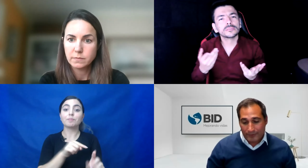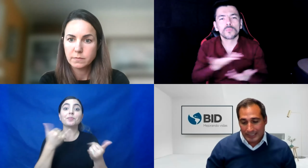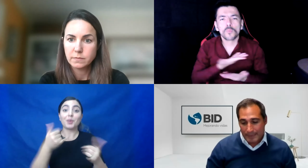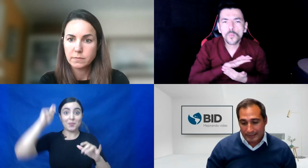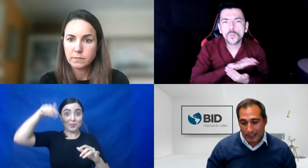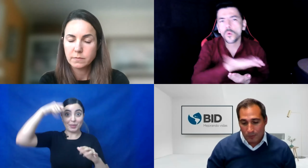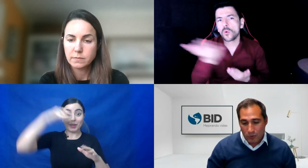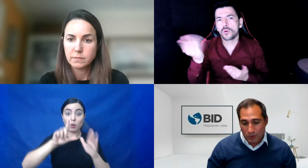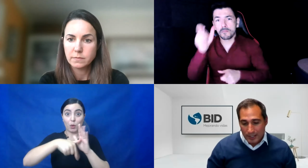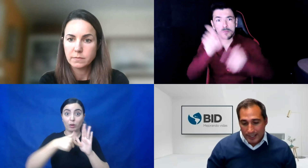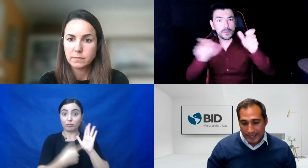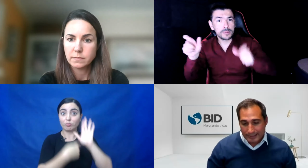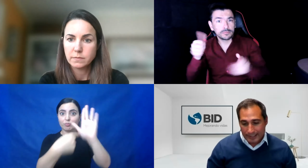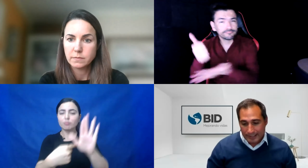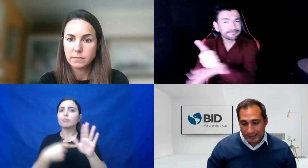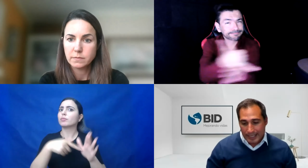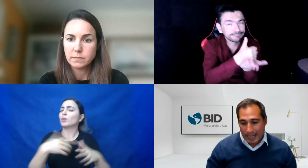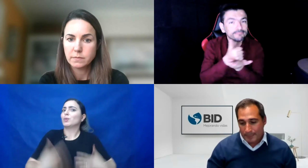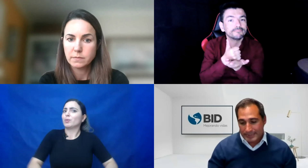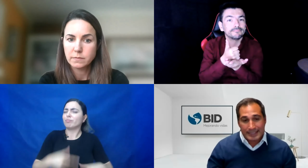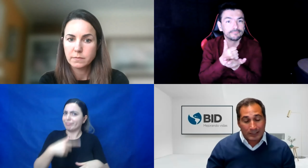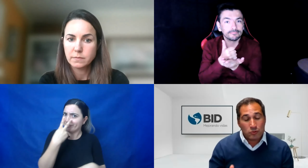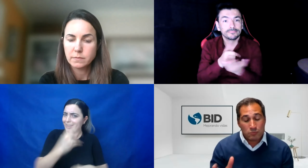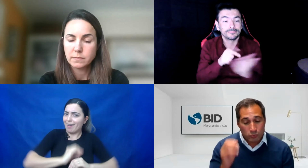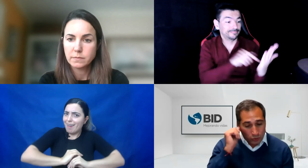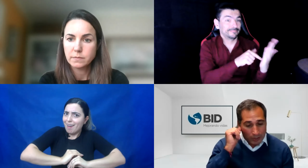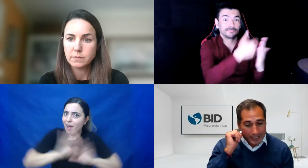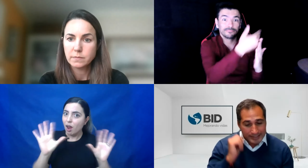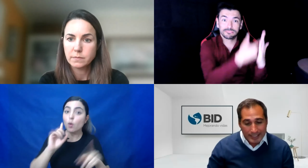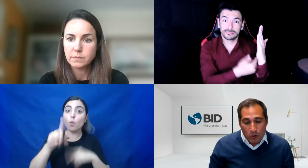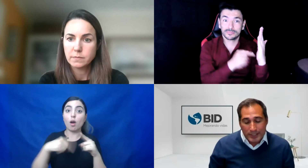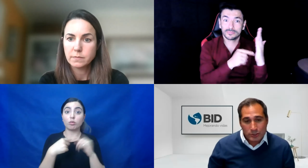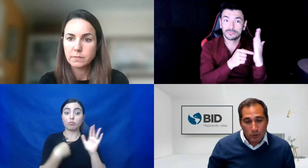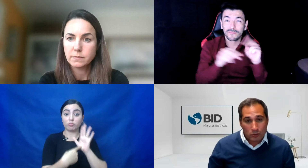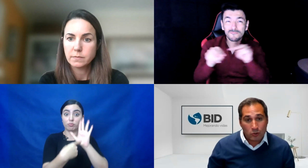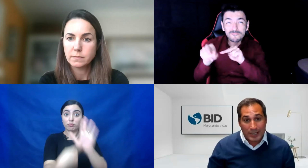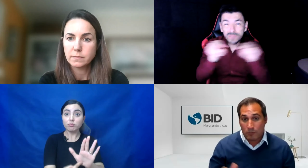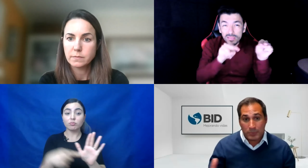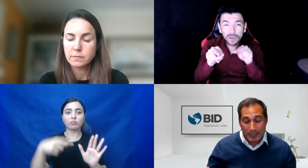but as the document shows, when we